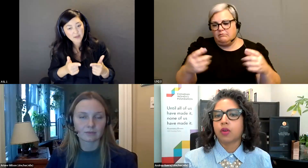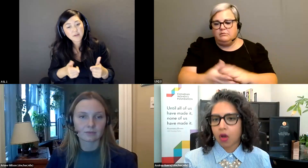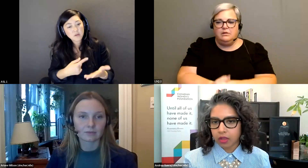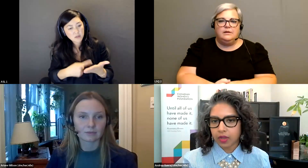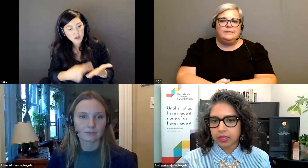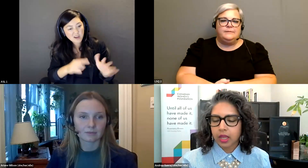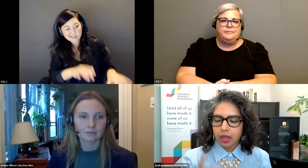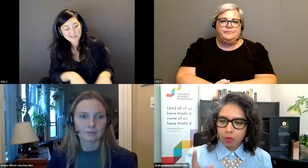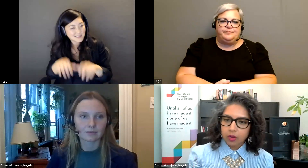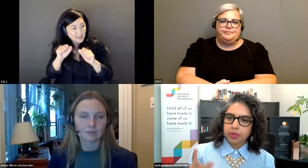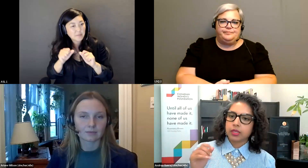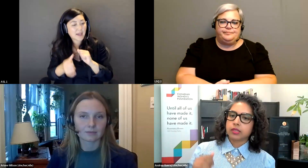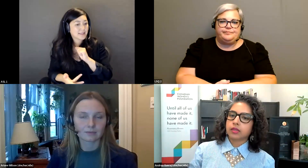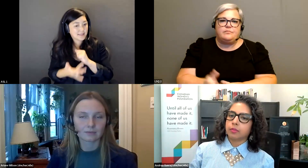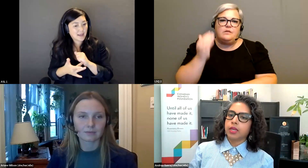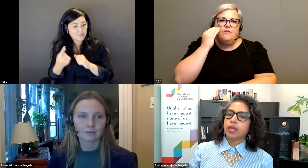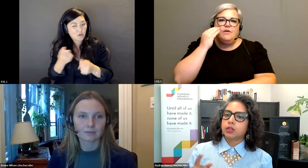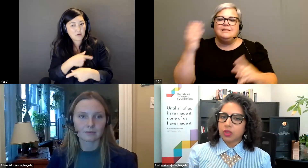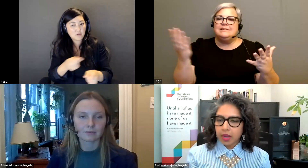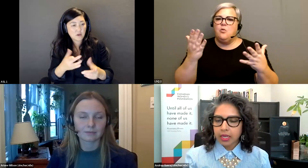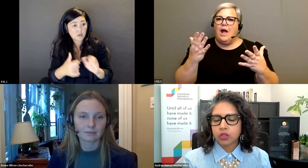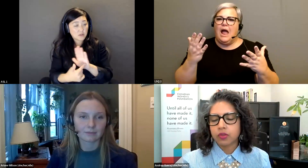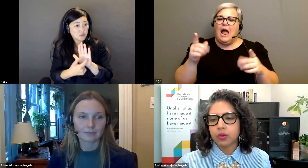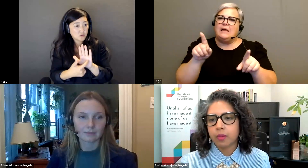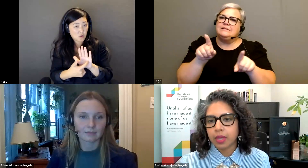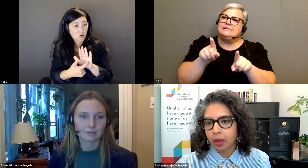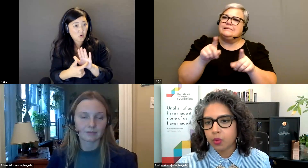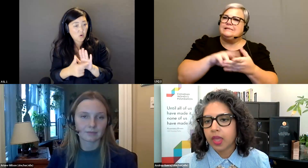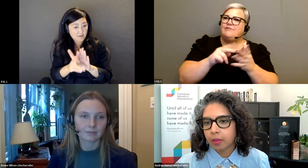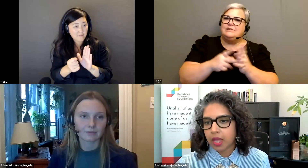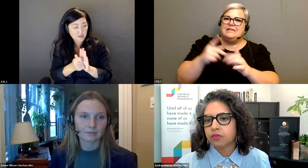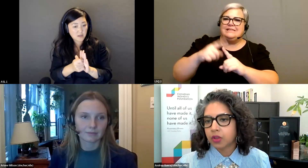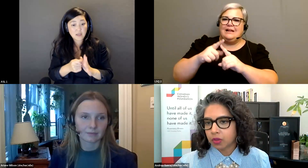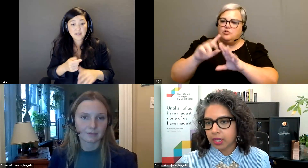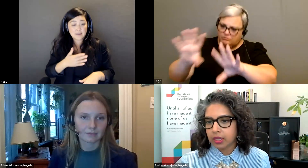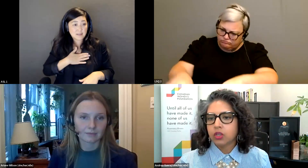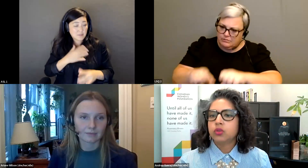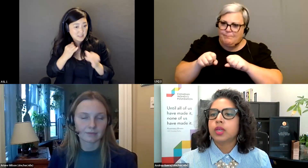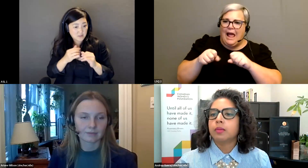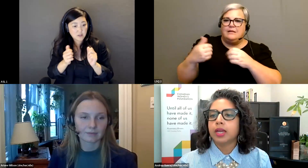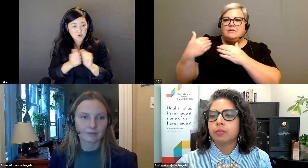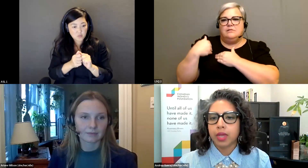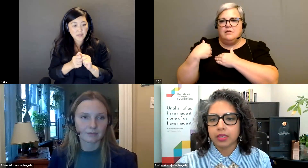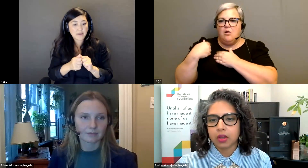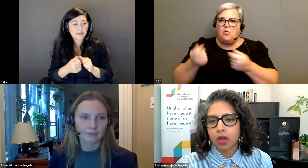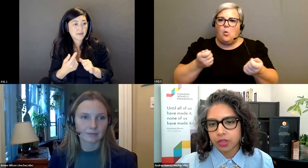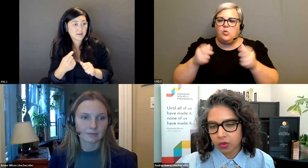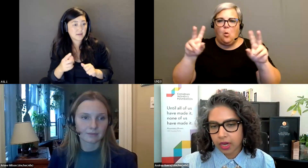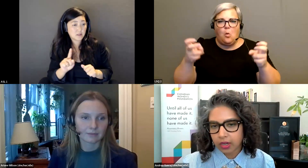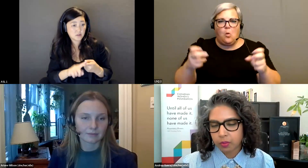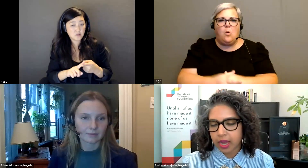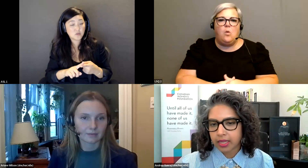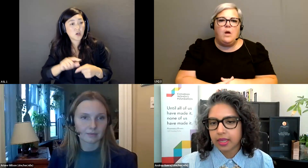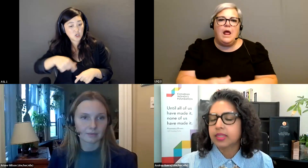tech for all of us. I want to play this clip. It's with my interview coming up with Emma and Flowly, 2 Quebec-based